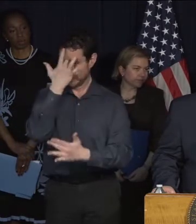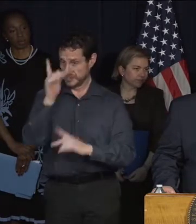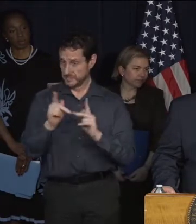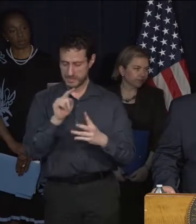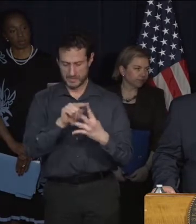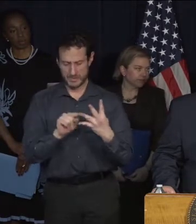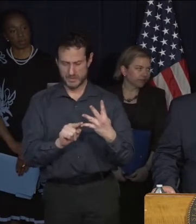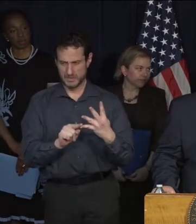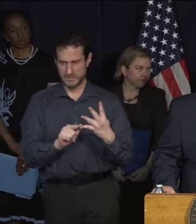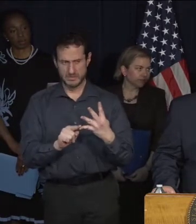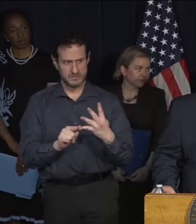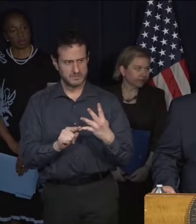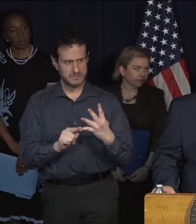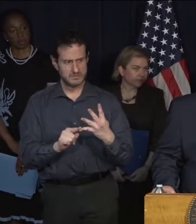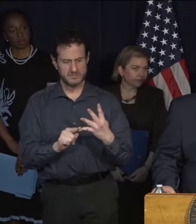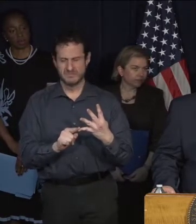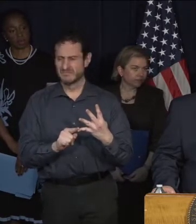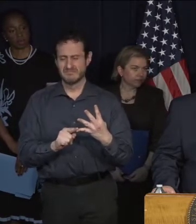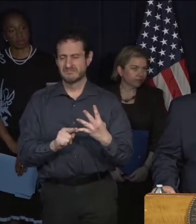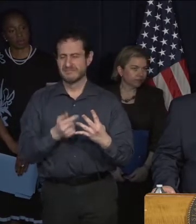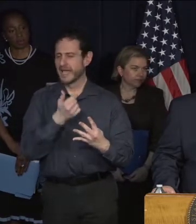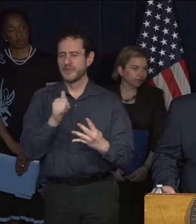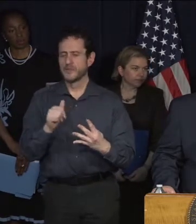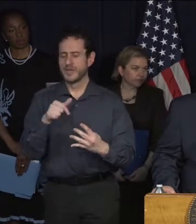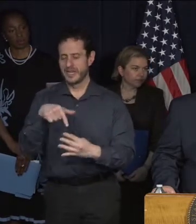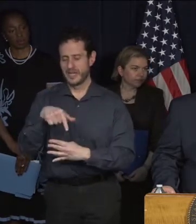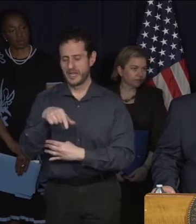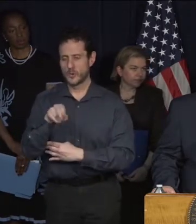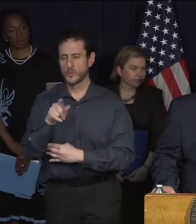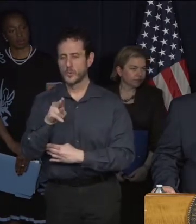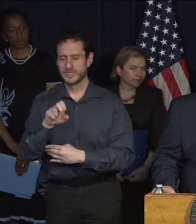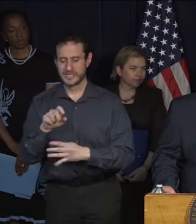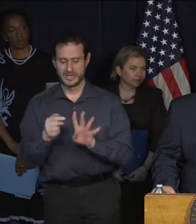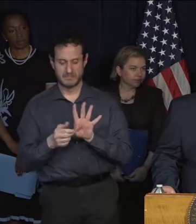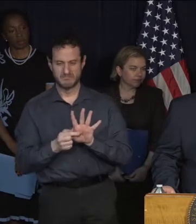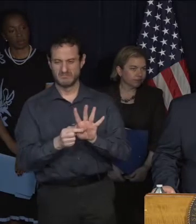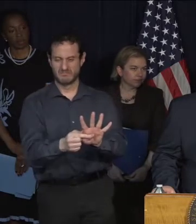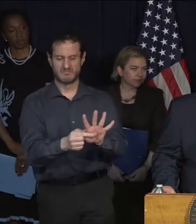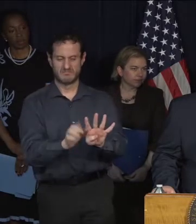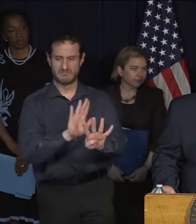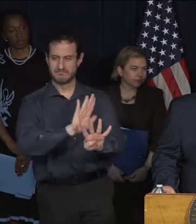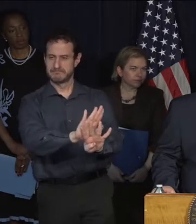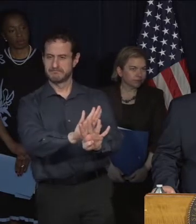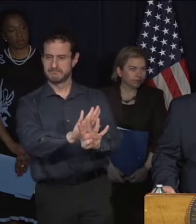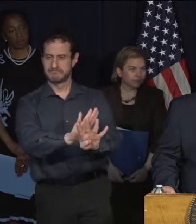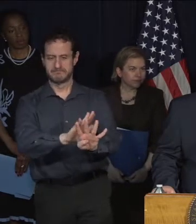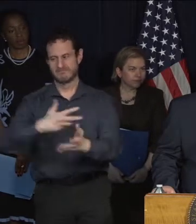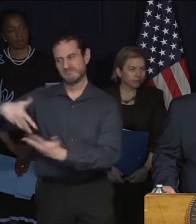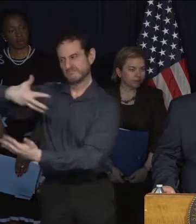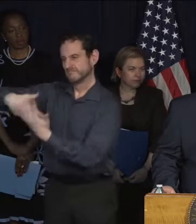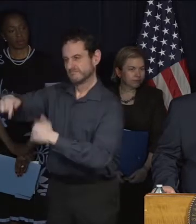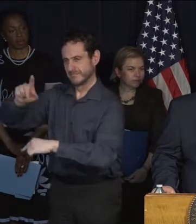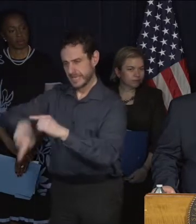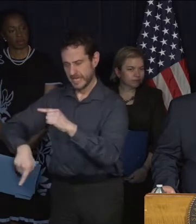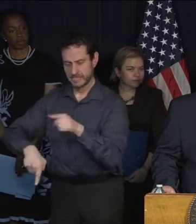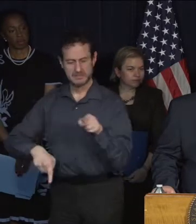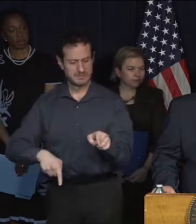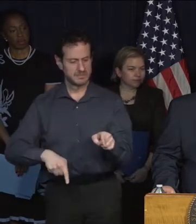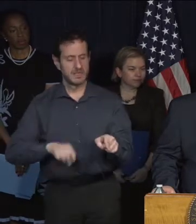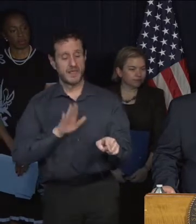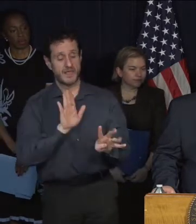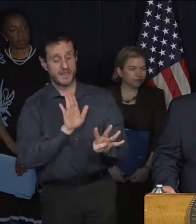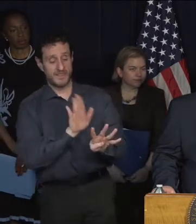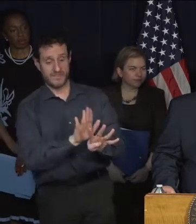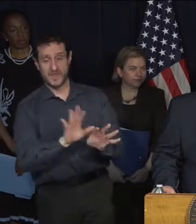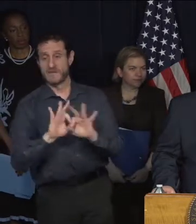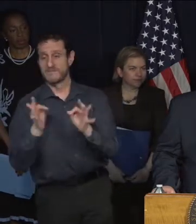is there any additional quarantine scenario with anybody outside or due to these four new cases? Are there family members being asked to